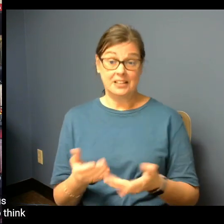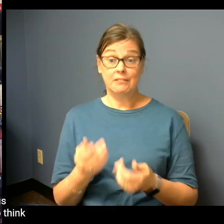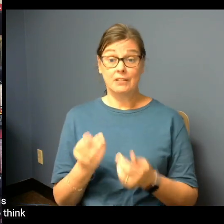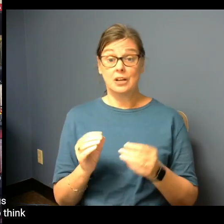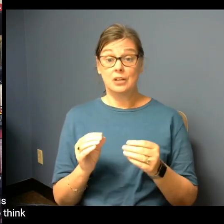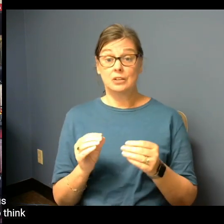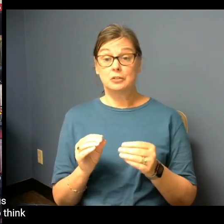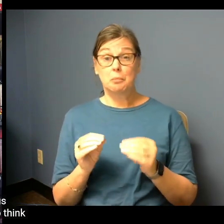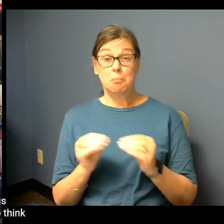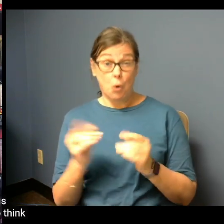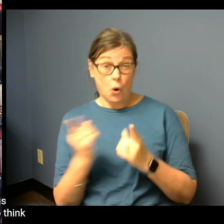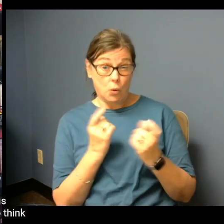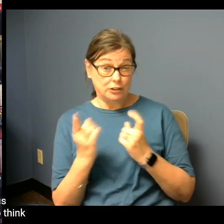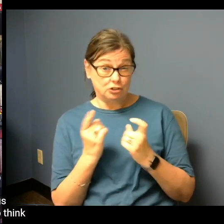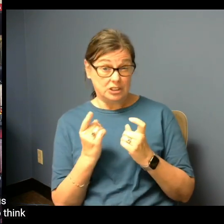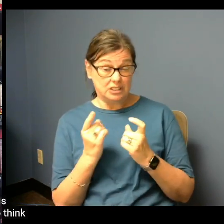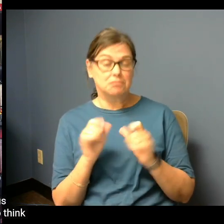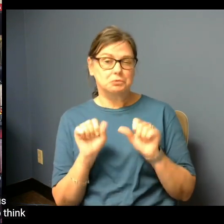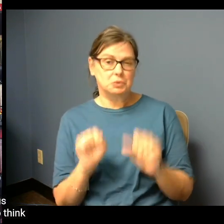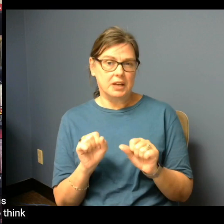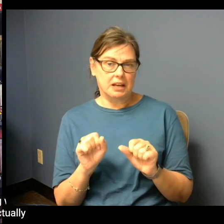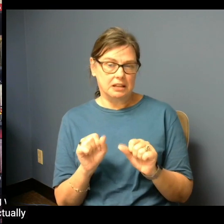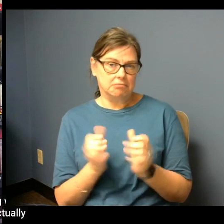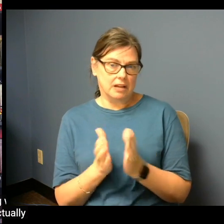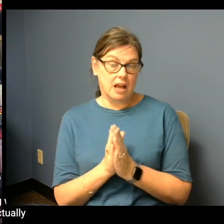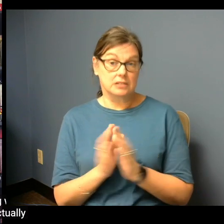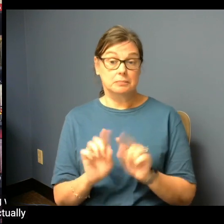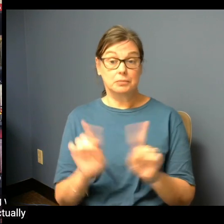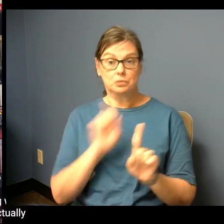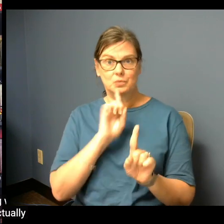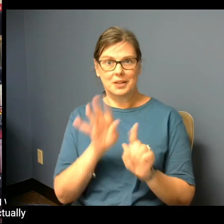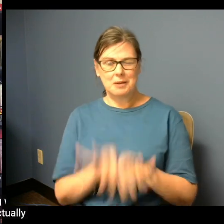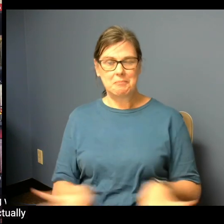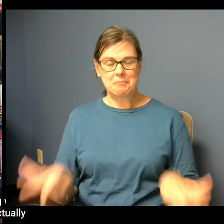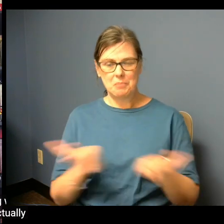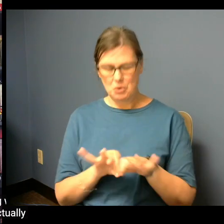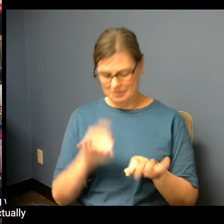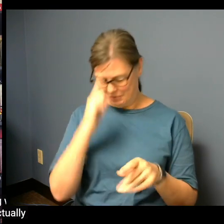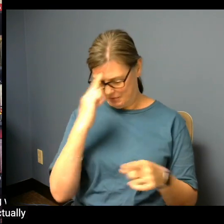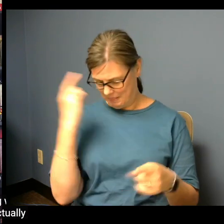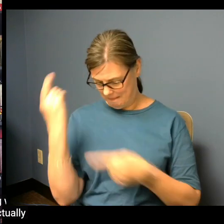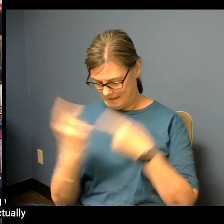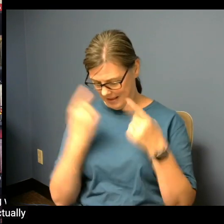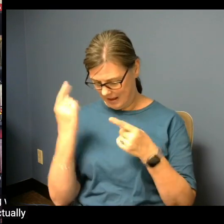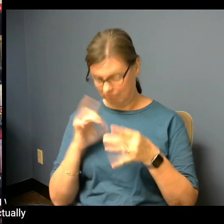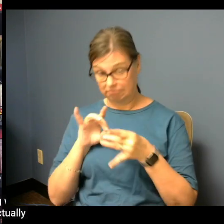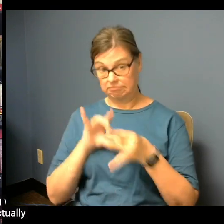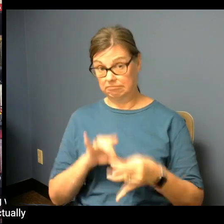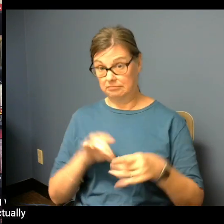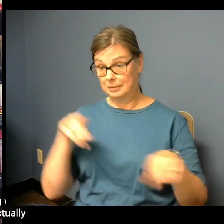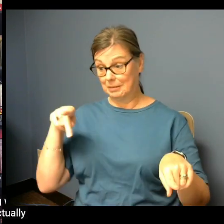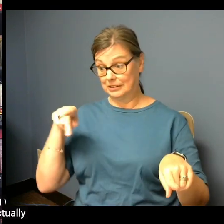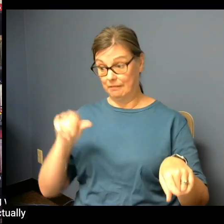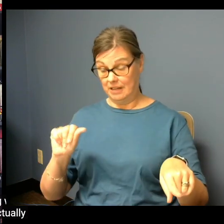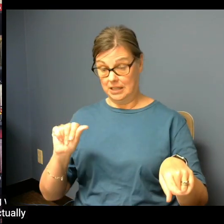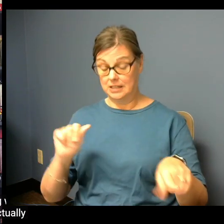too. Um, but here's something to think about. If you aren't so